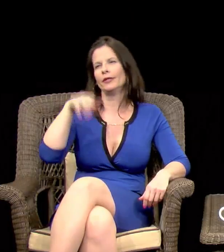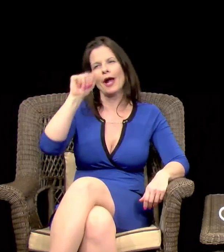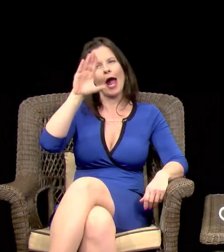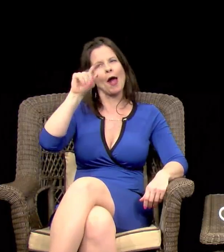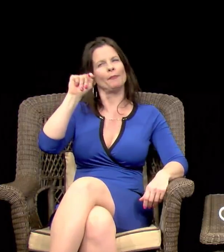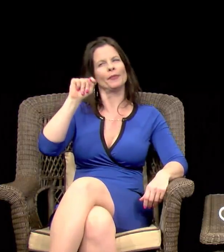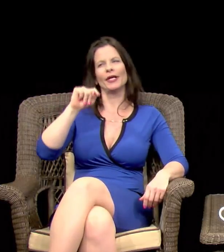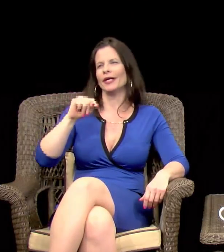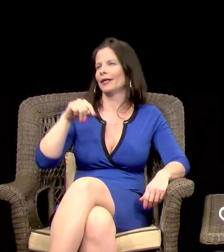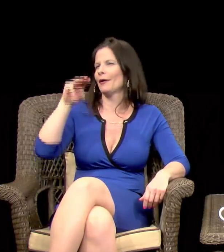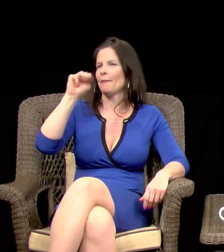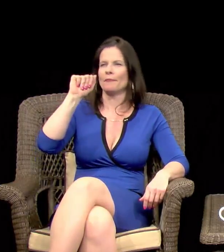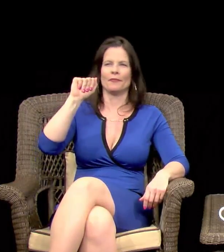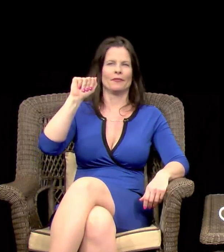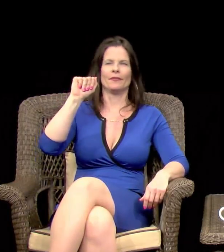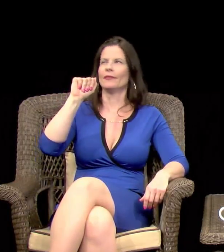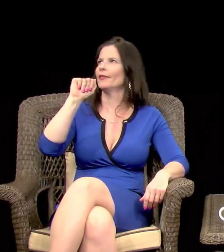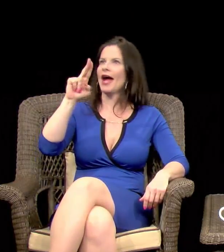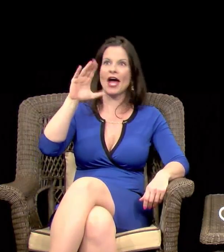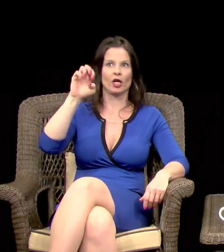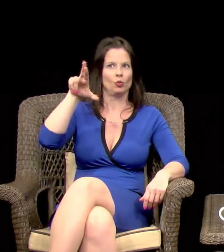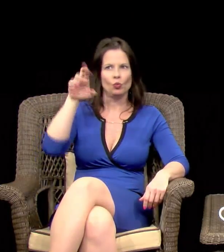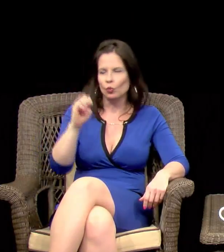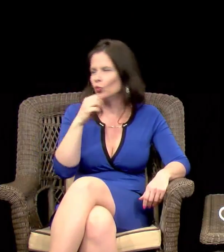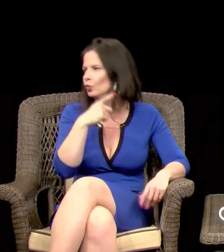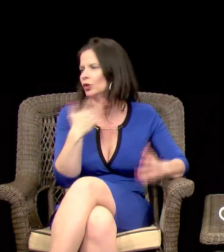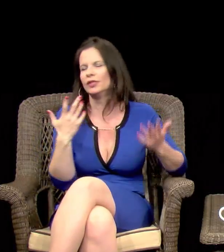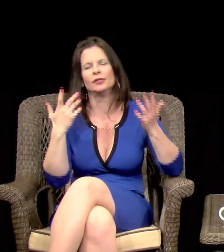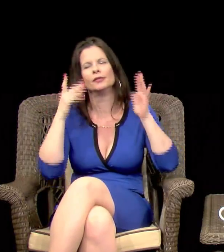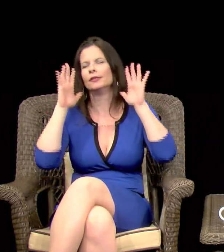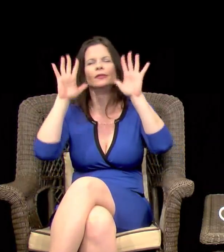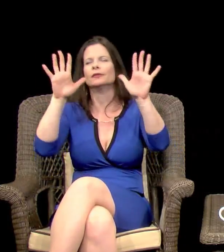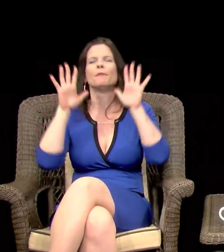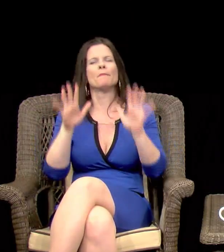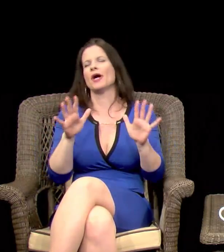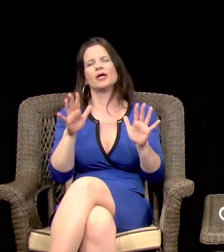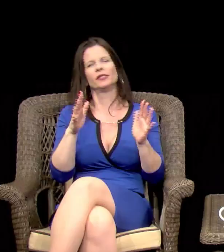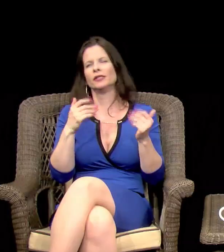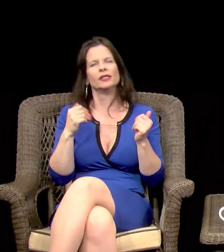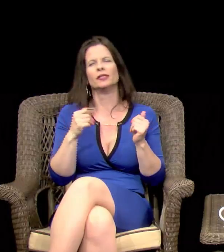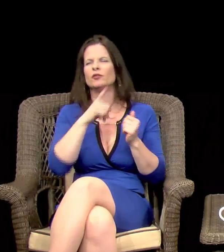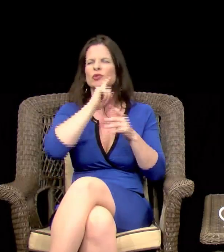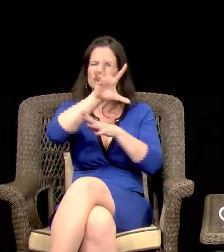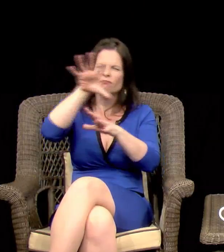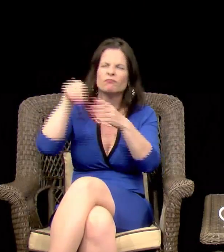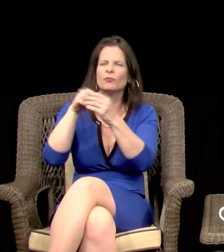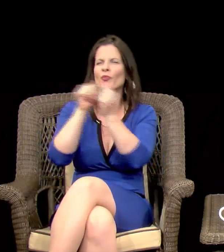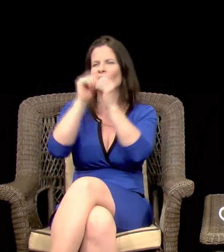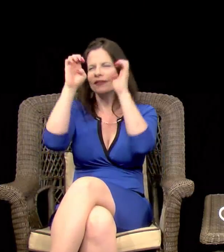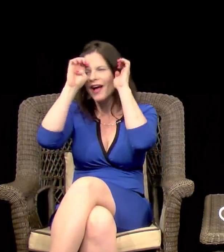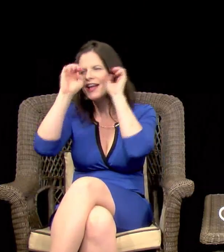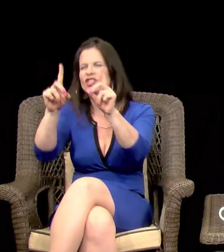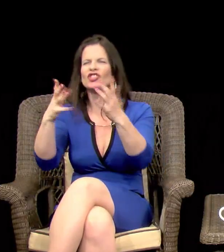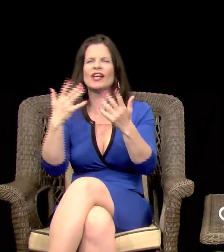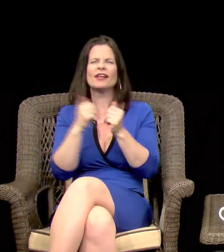And this is Lauren Abbott Mercier. She is